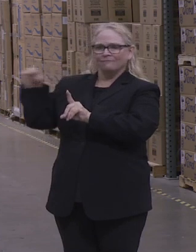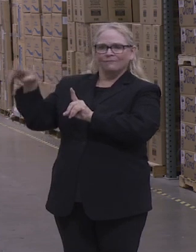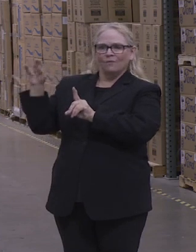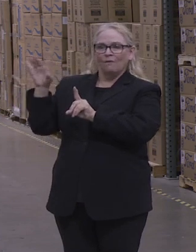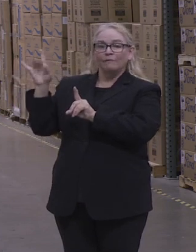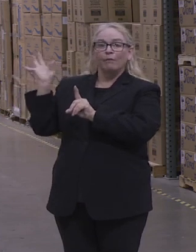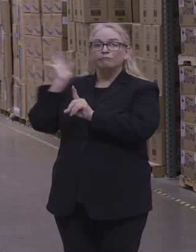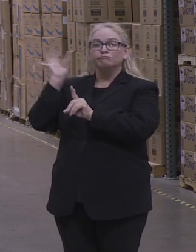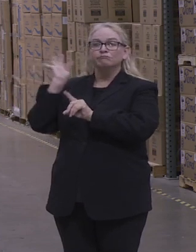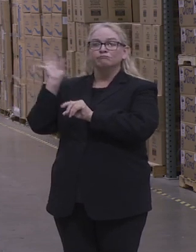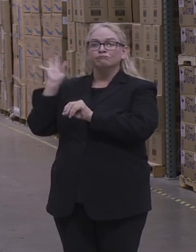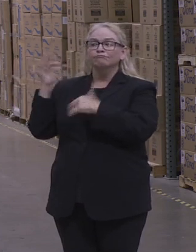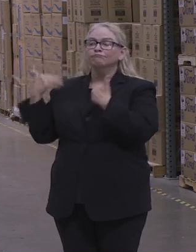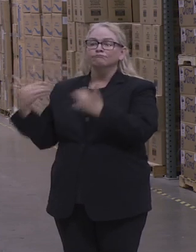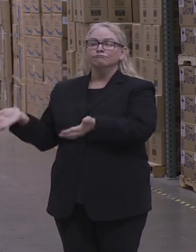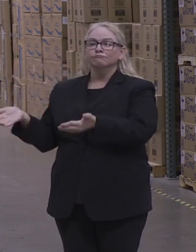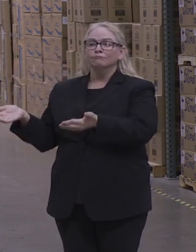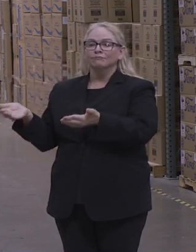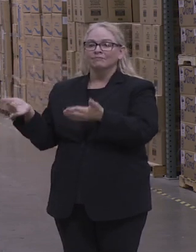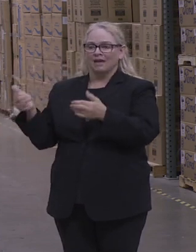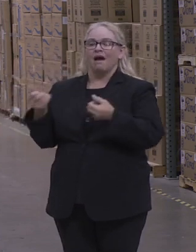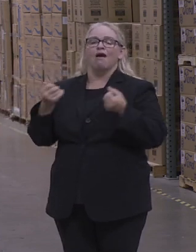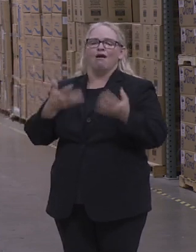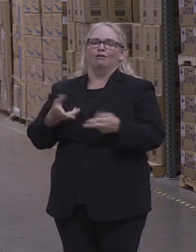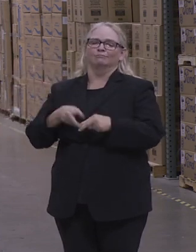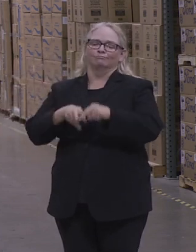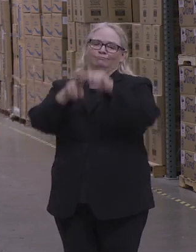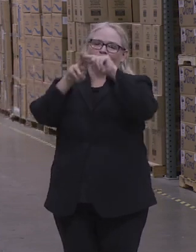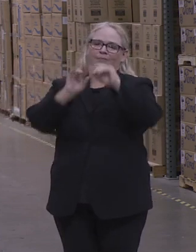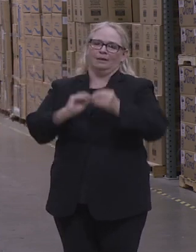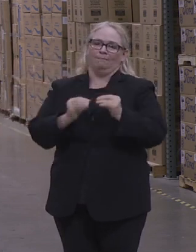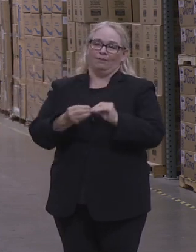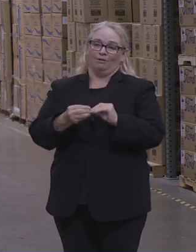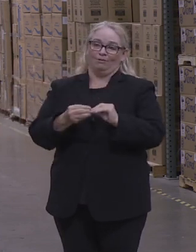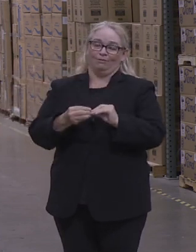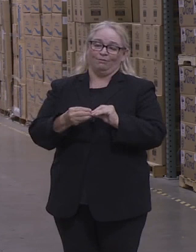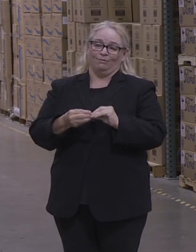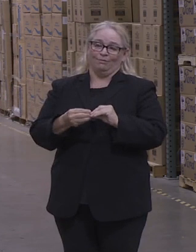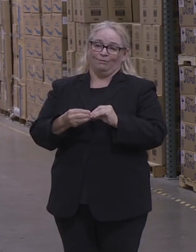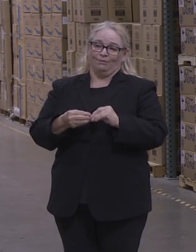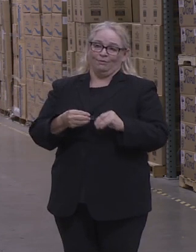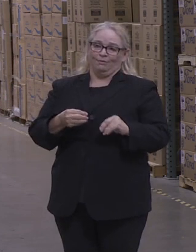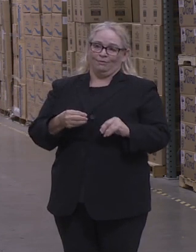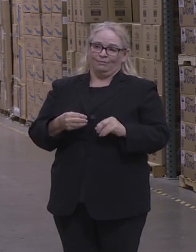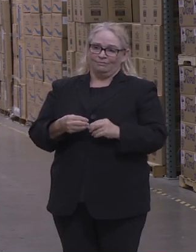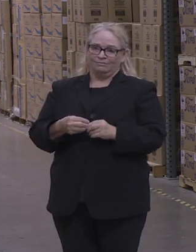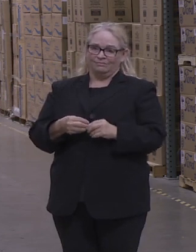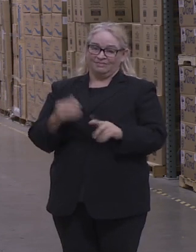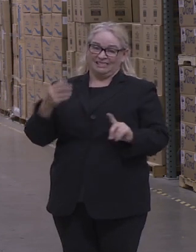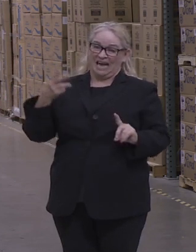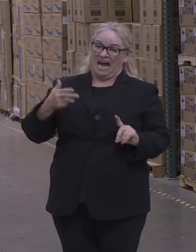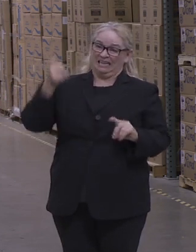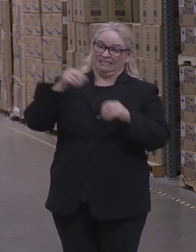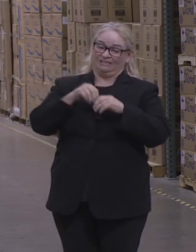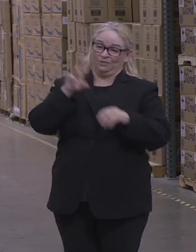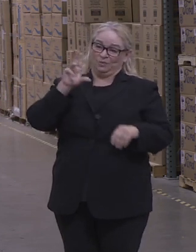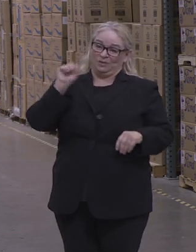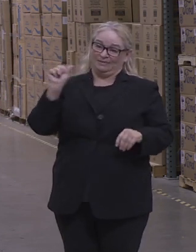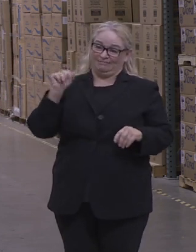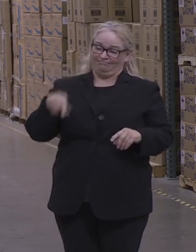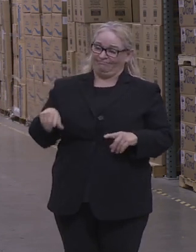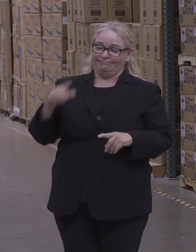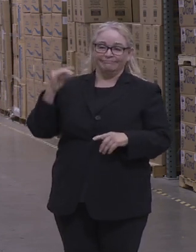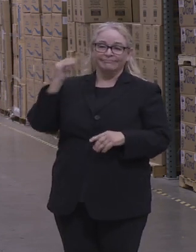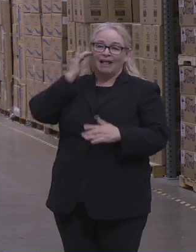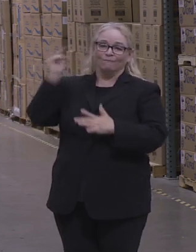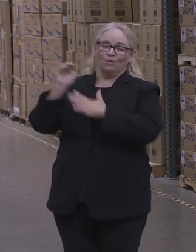in total now, the highest in the nation. Not highest per capita, not highest in that respect, but nonetheless